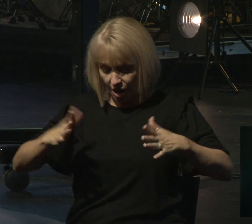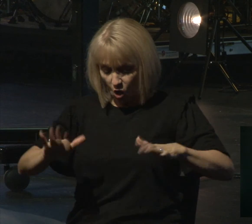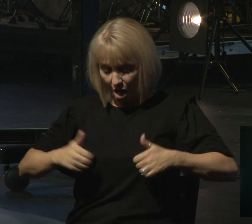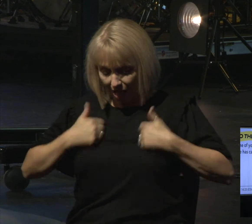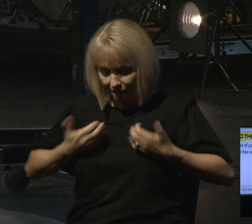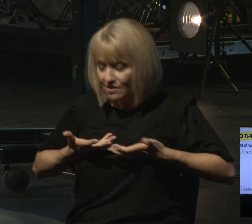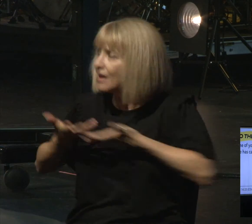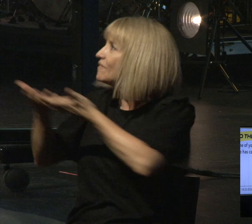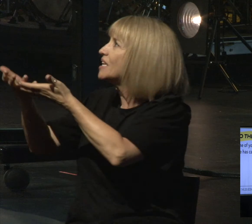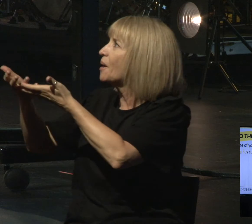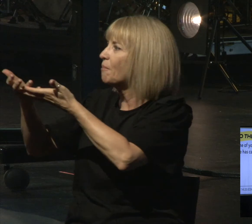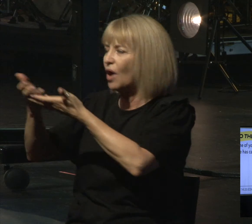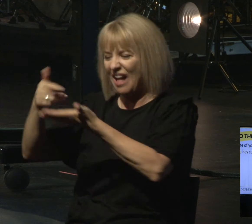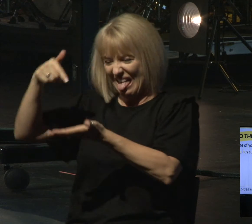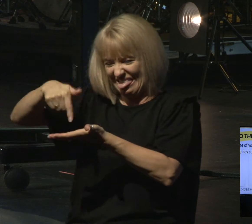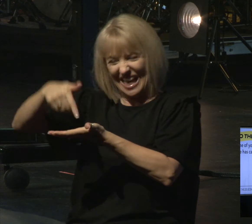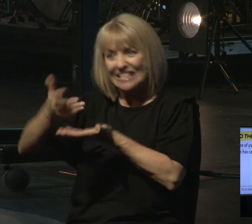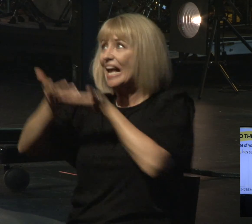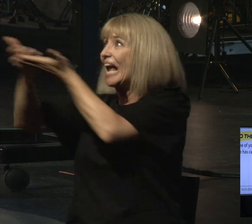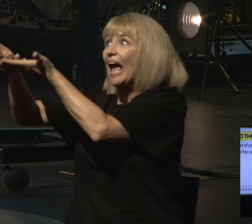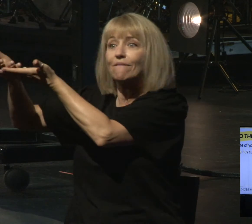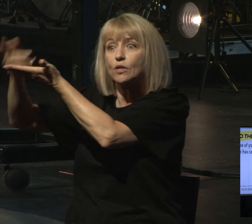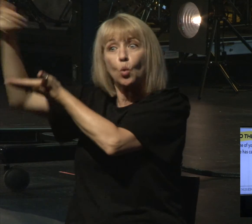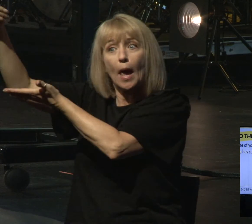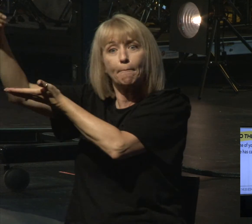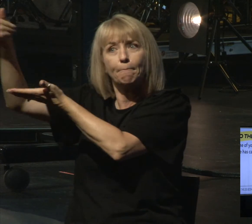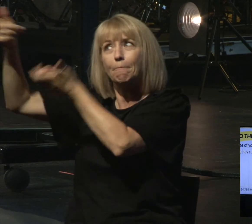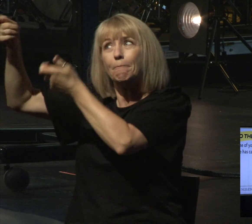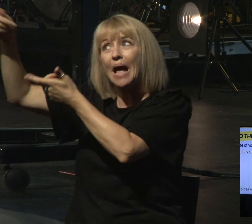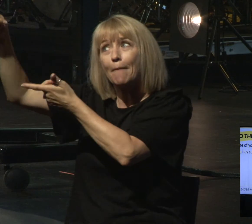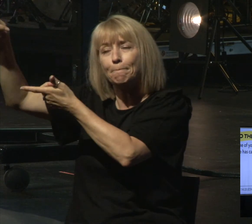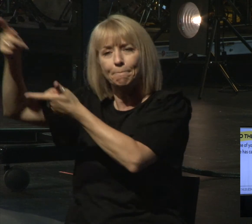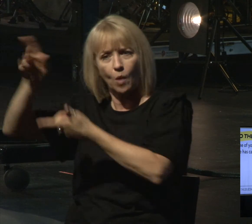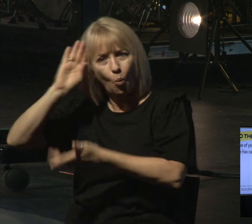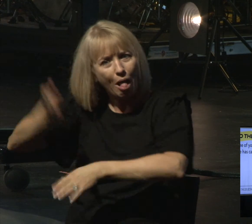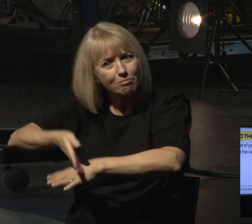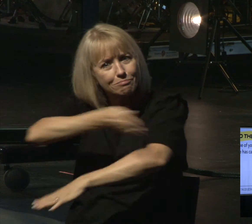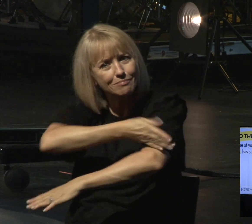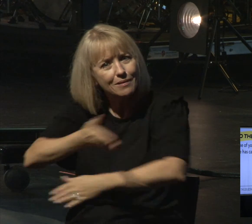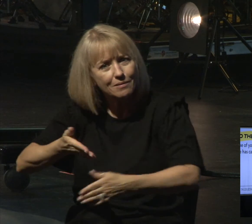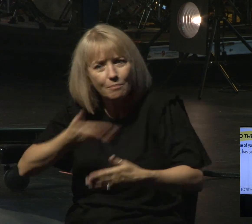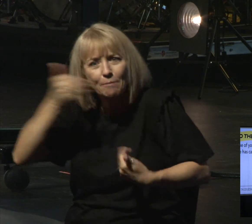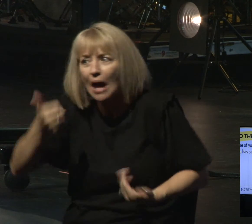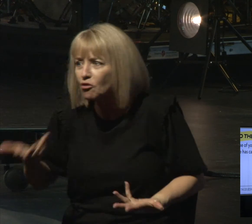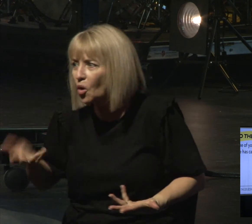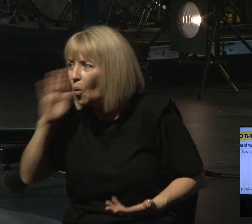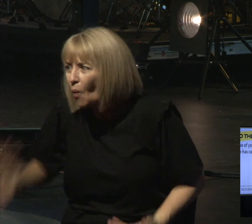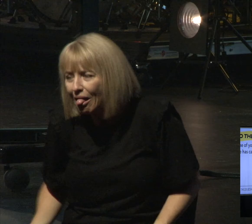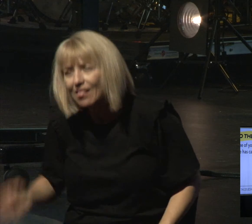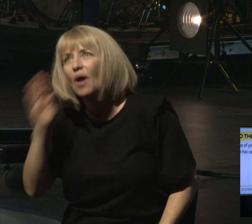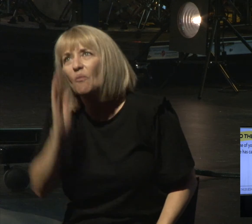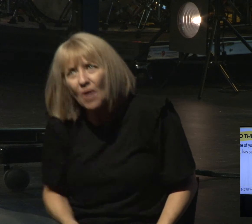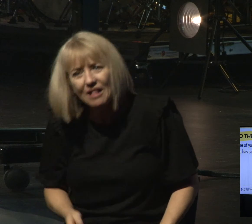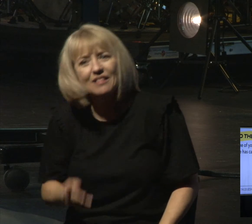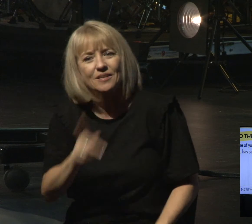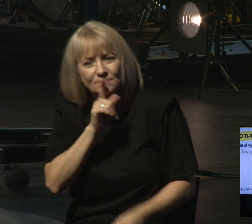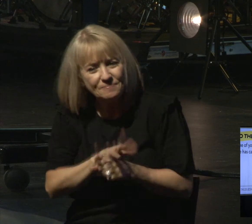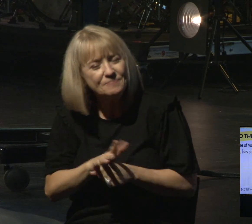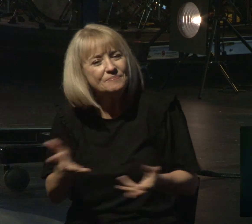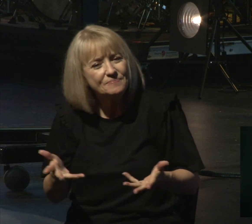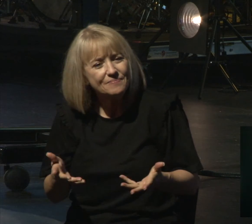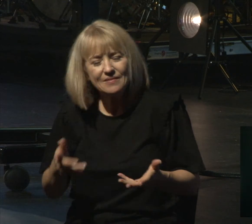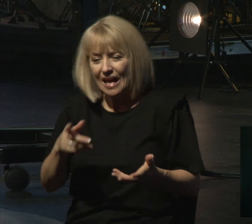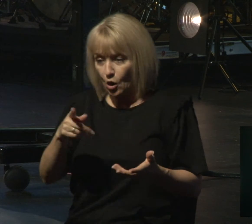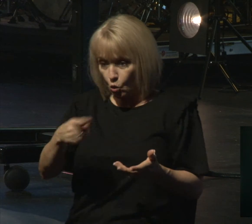better. Anything you have in the hands of Jesus is better. And so Jesus says, I know you're committed to what is. I've